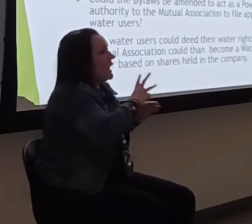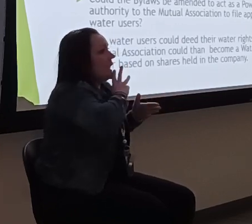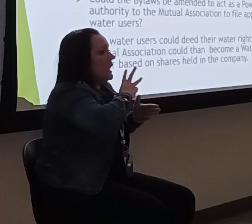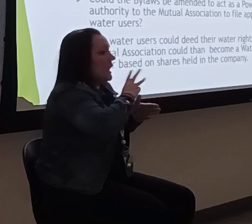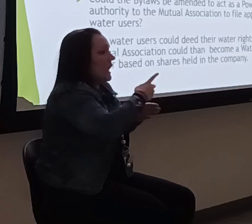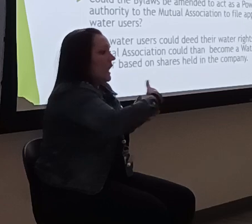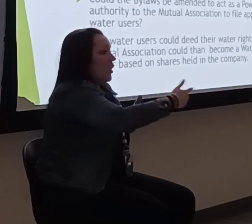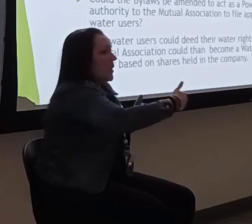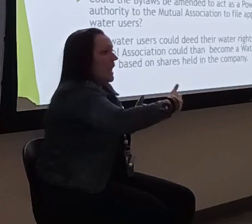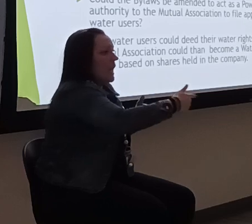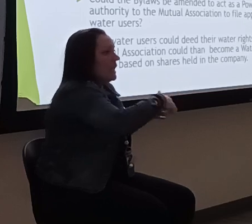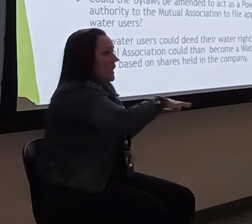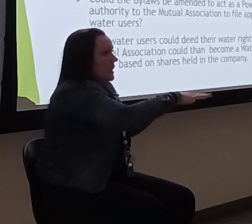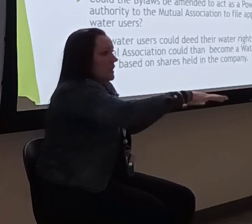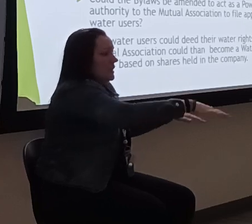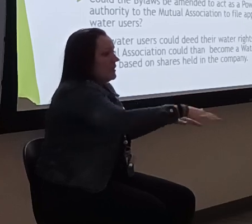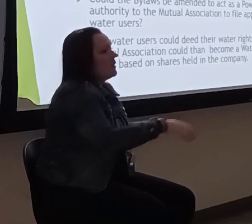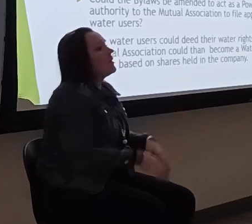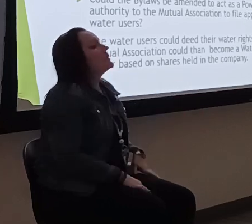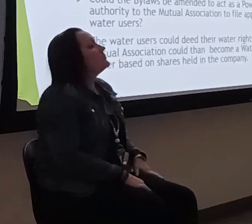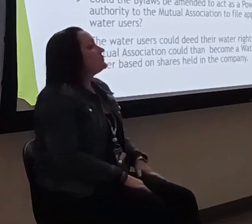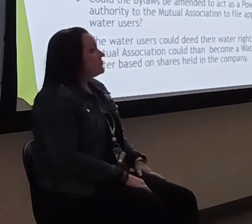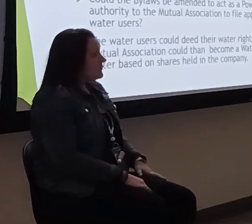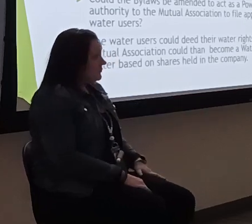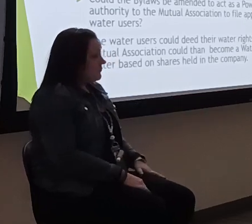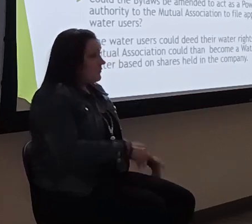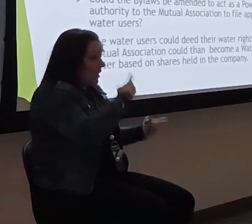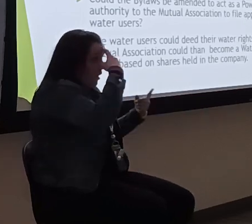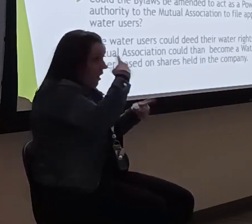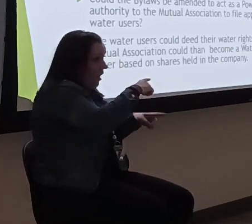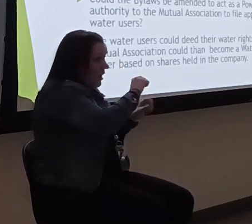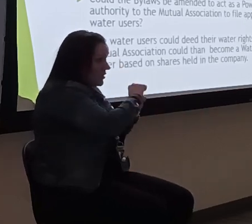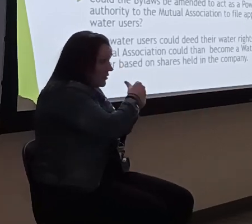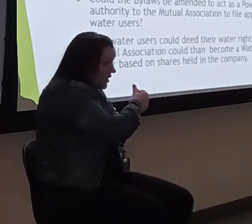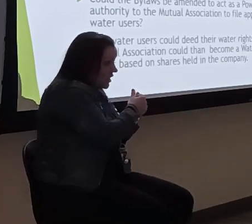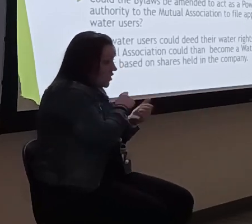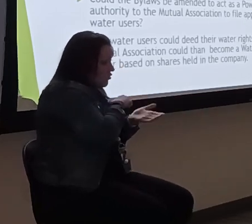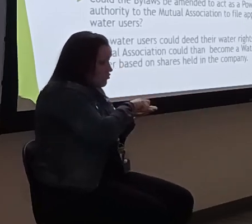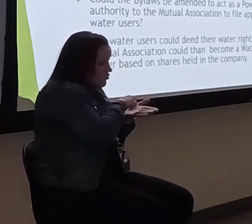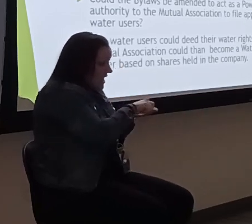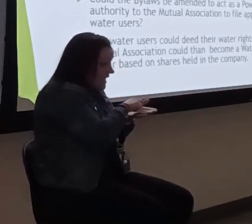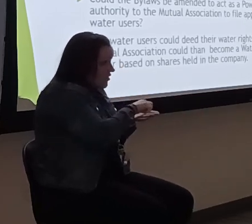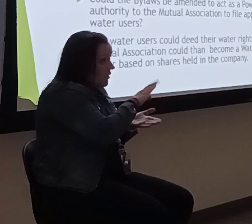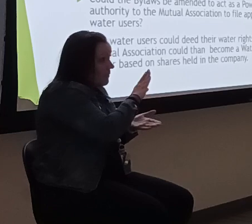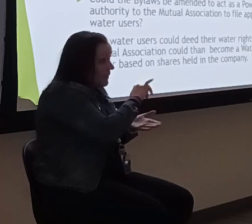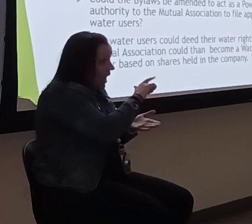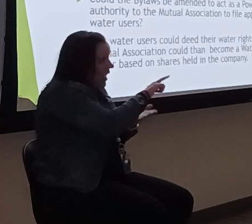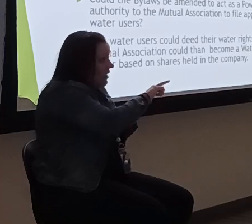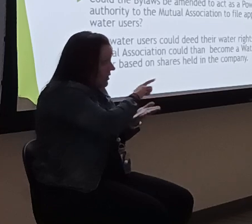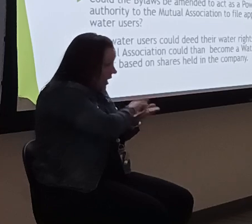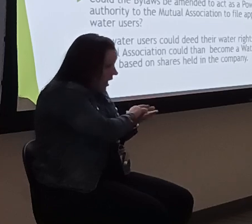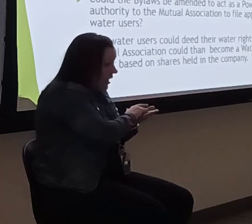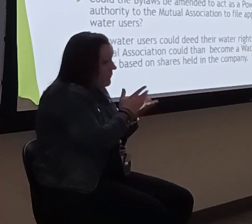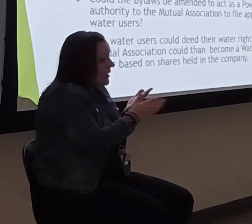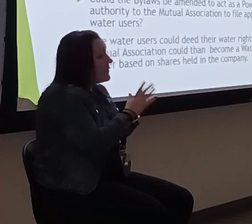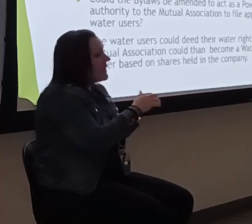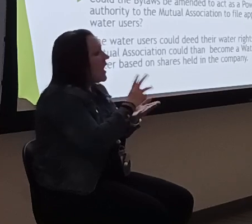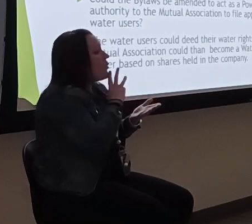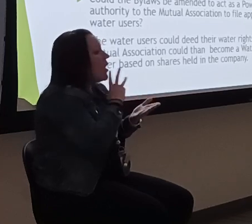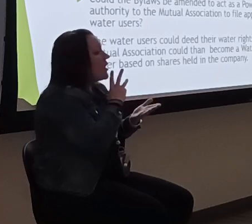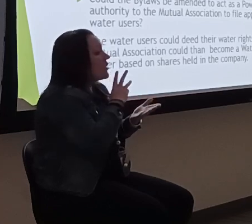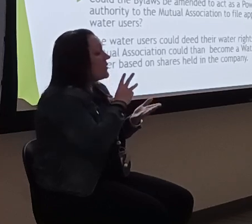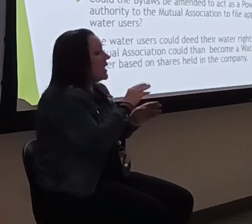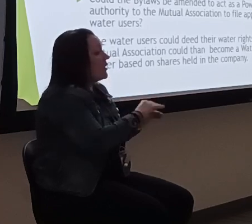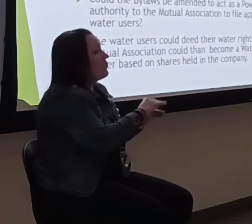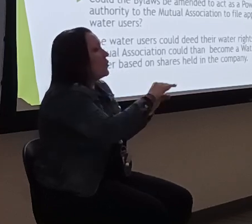So if the mutual association, if it's written into the bylaws, they might be able to move that water onto